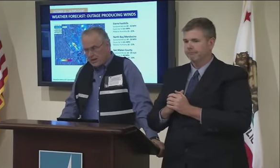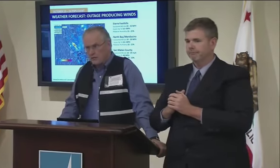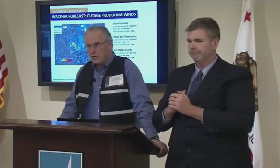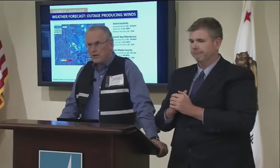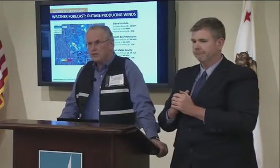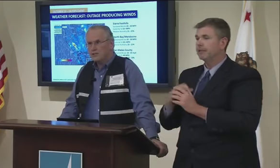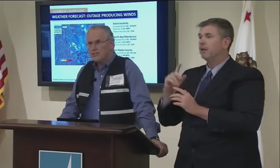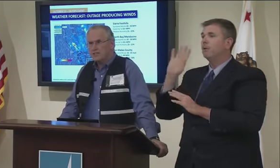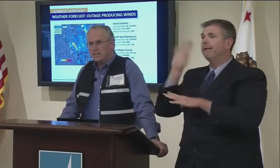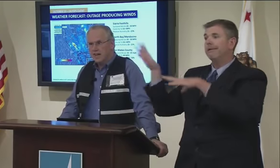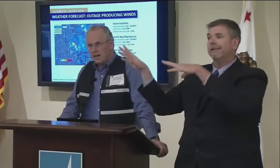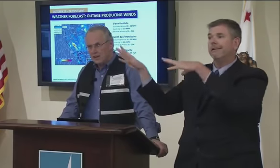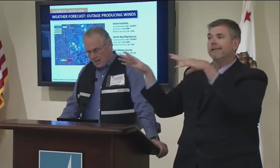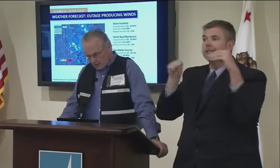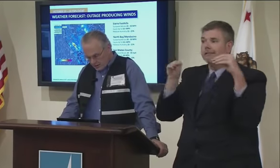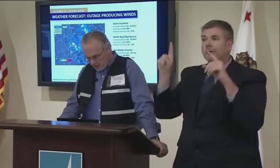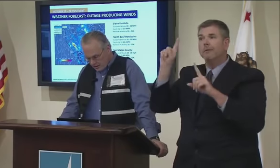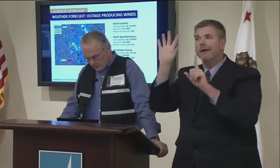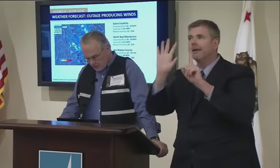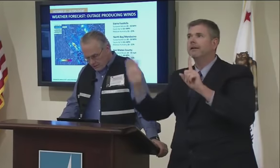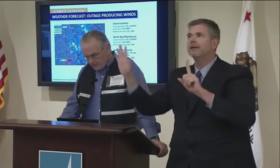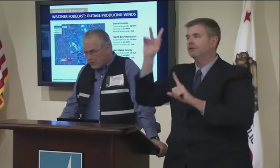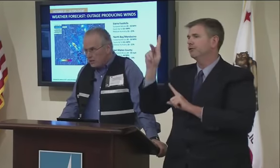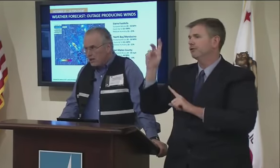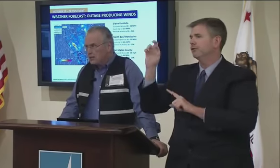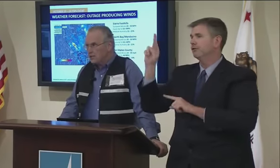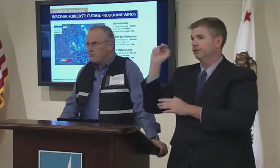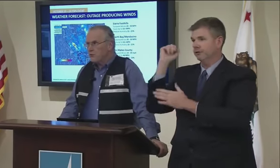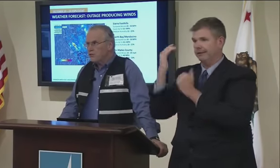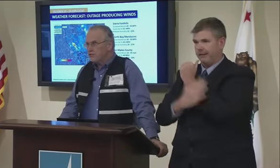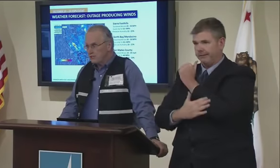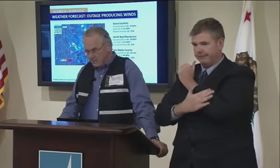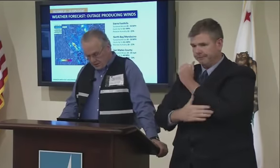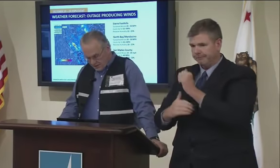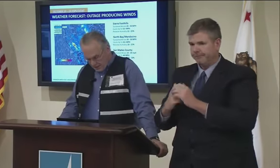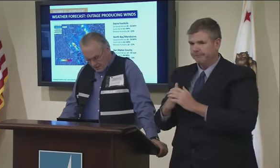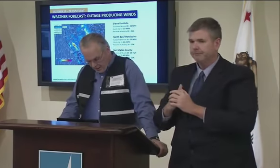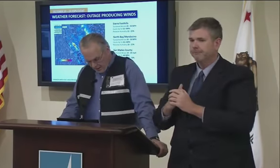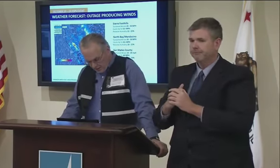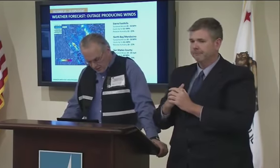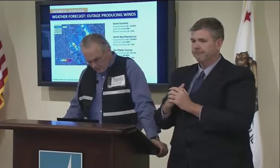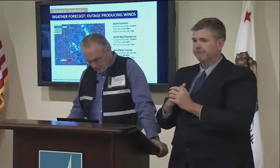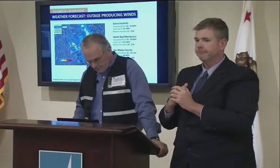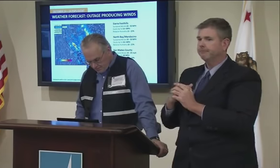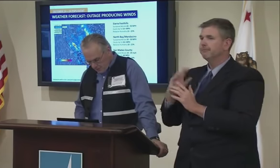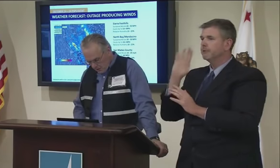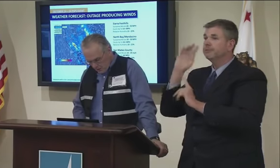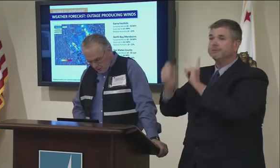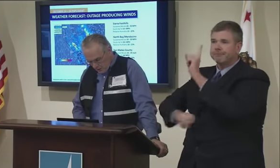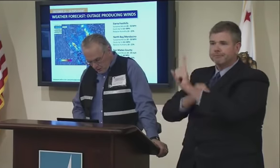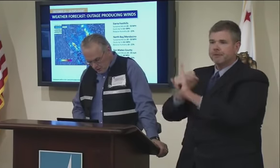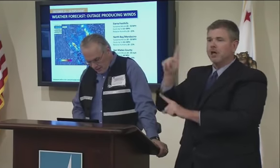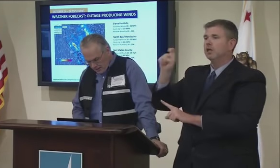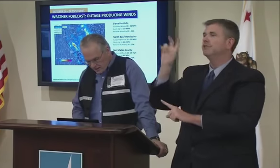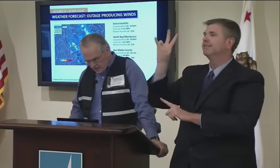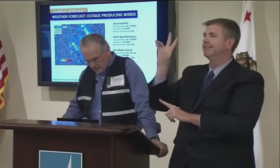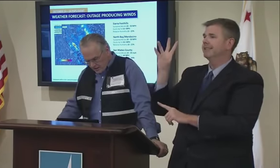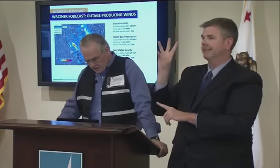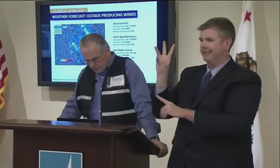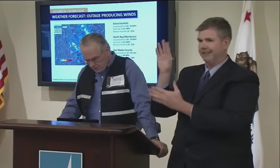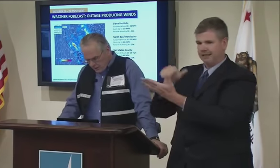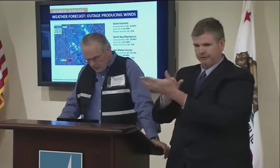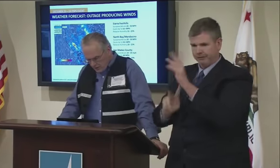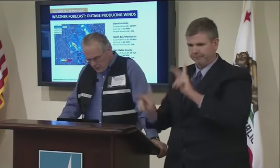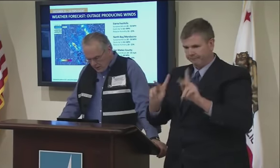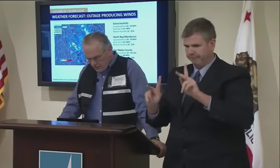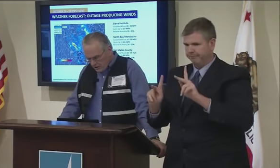affect about 179,000 customers and touch portions of 17 counties. We made this decision